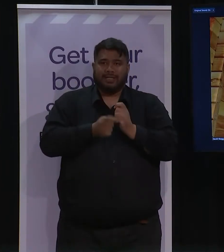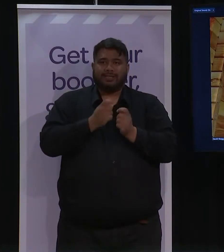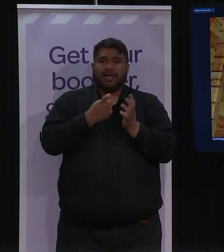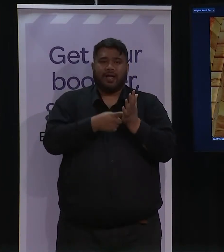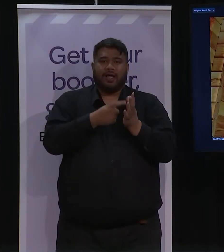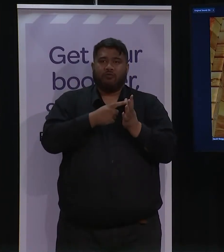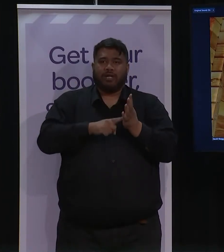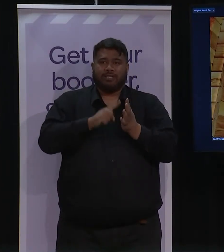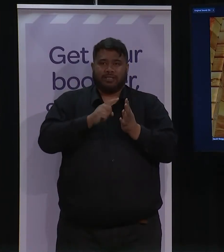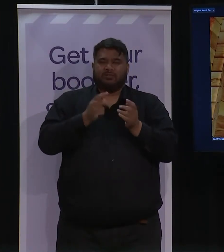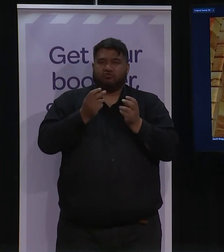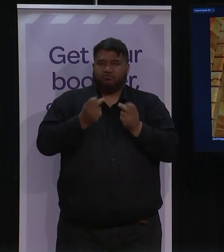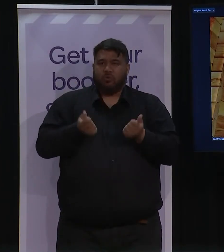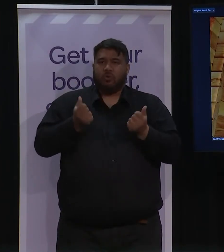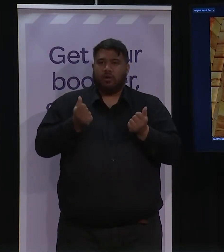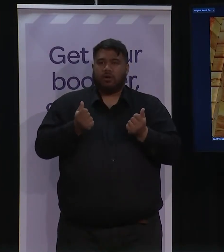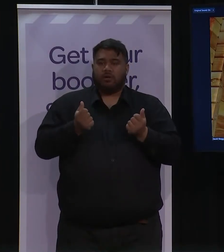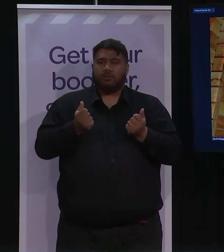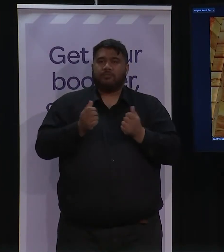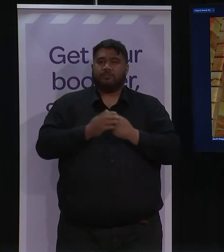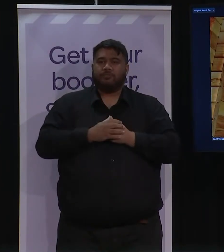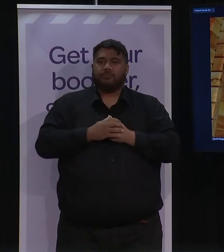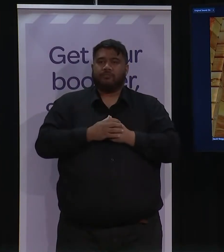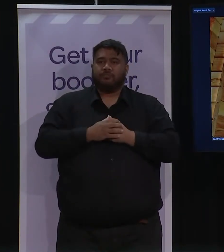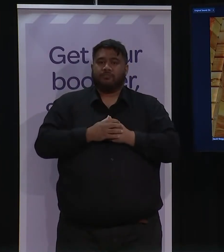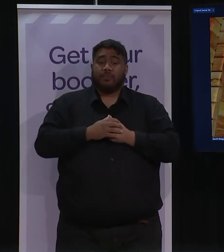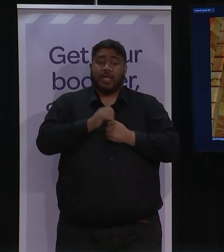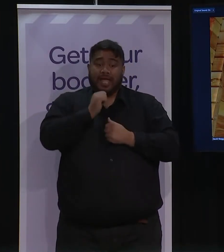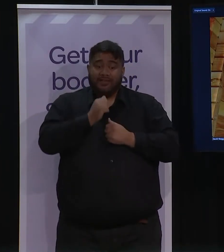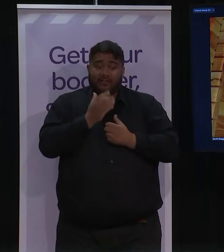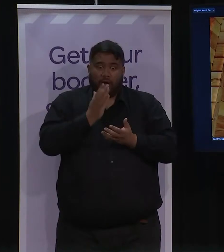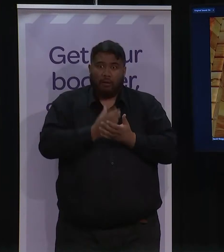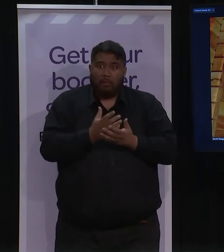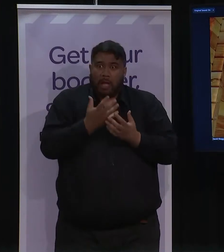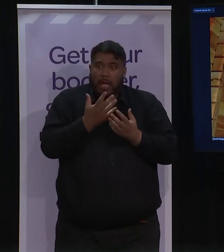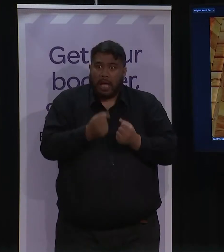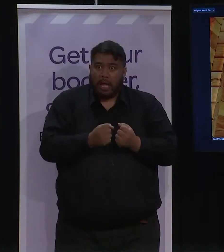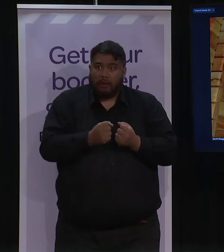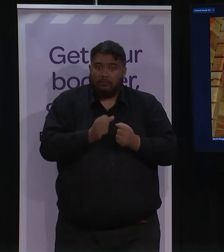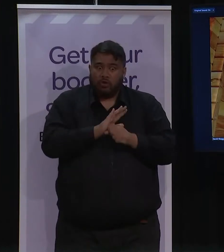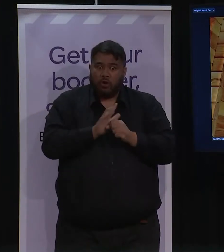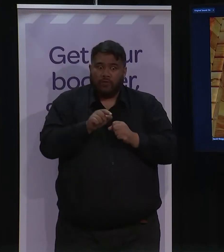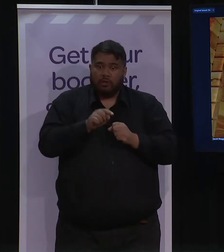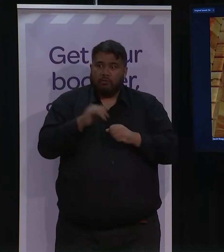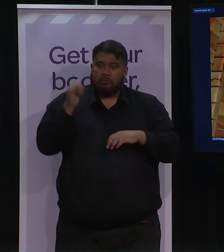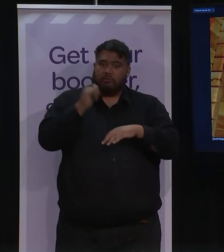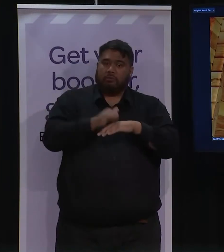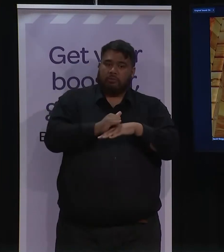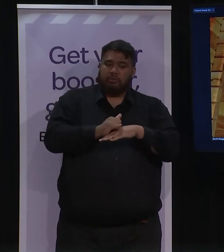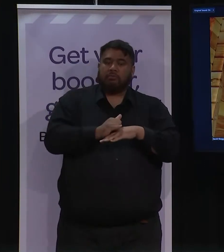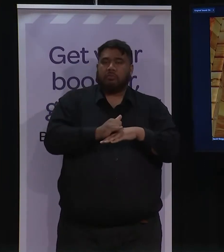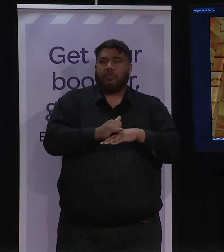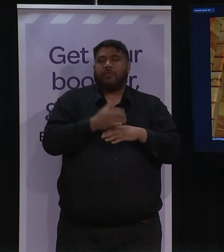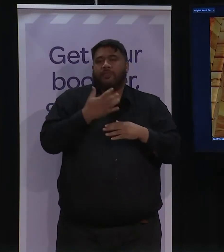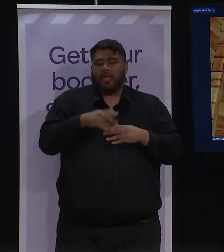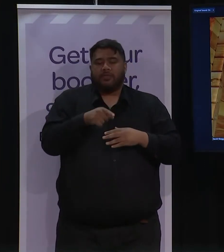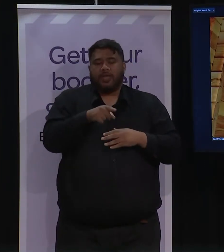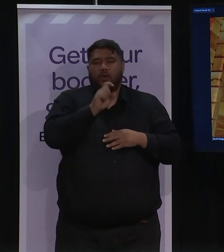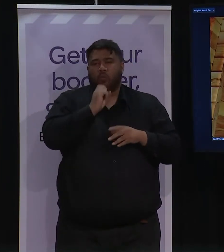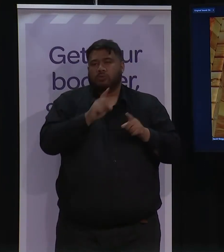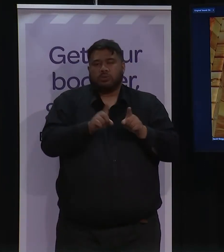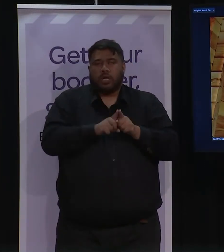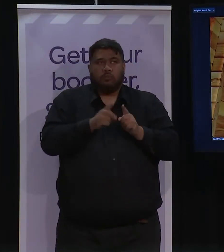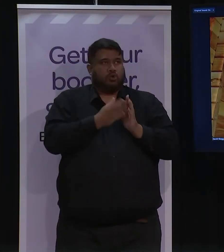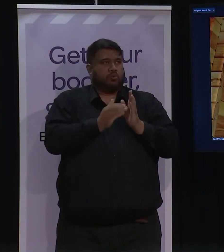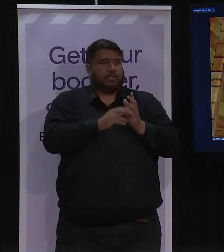arrival. Those who return a positive test should be managed in the same way as people in New Zealand who become